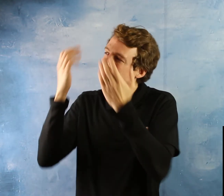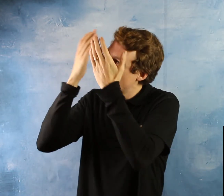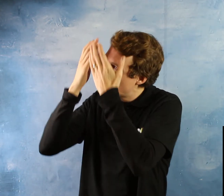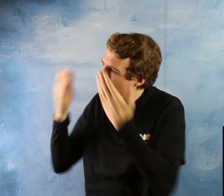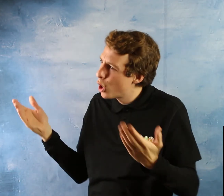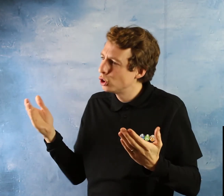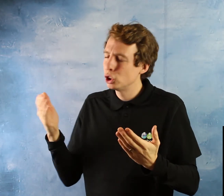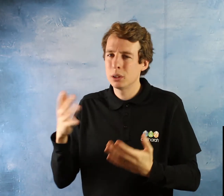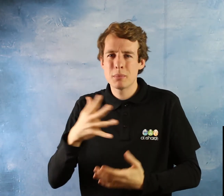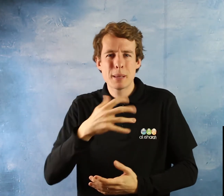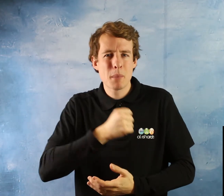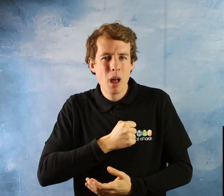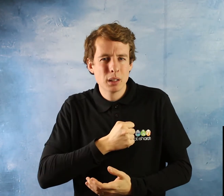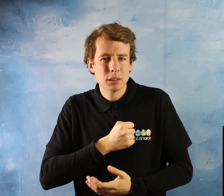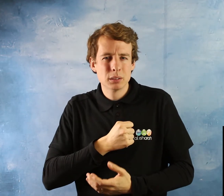Allah,